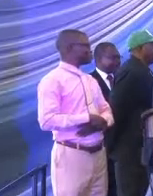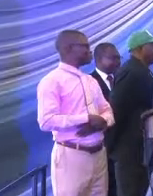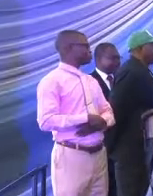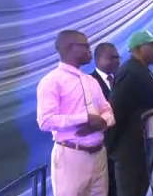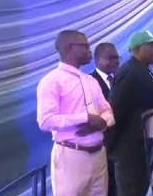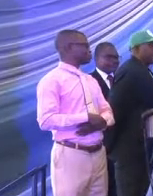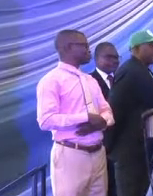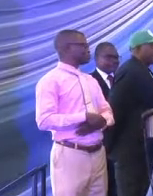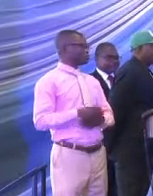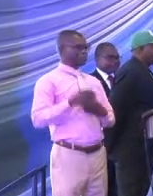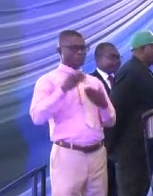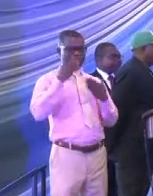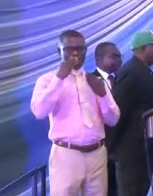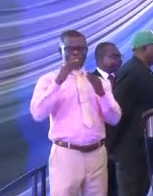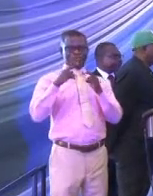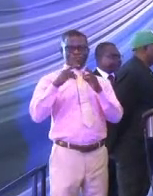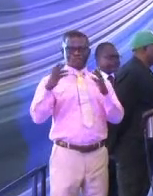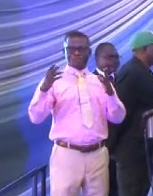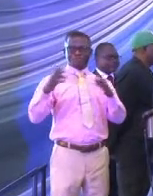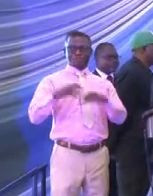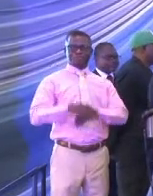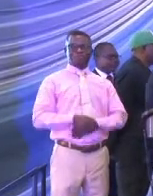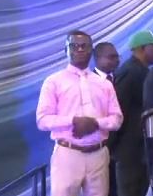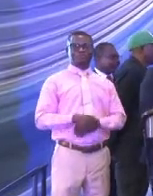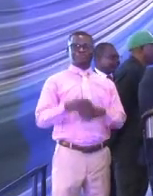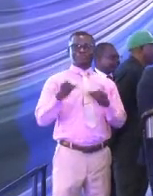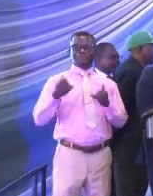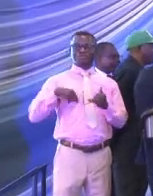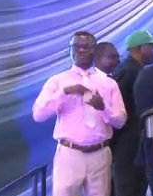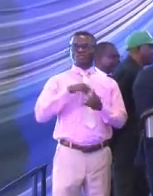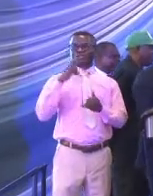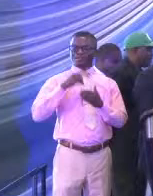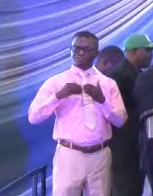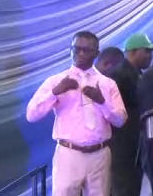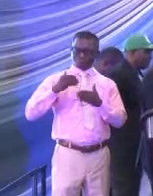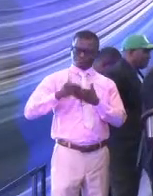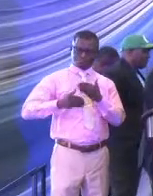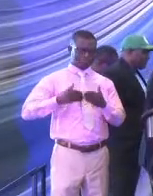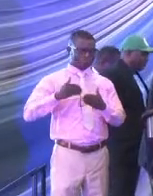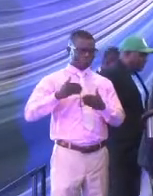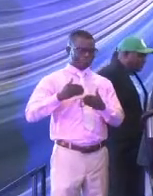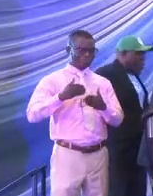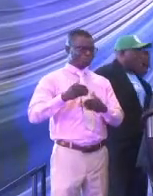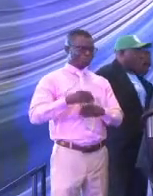Thank you very much. Now, we are getting to the climax.